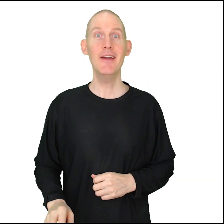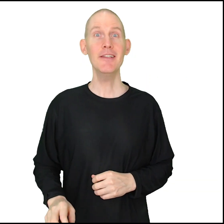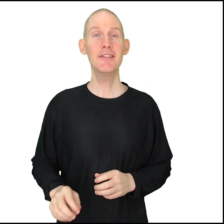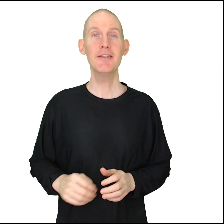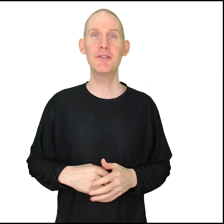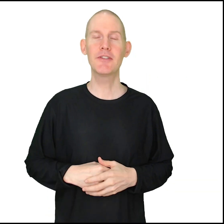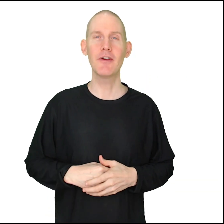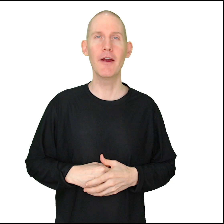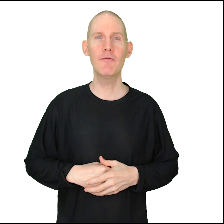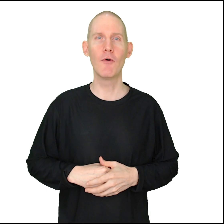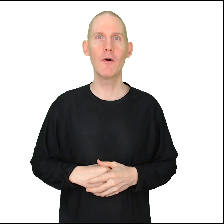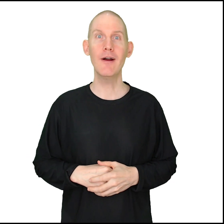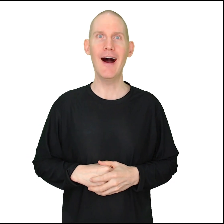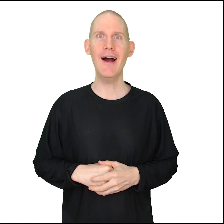This is the sign for hot.